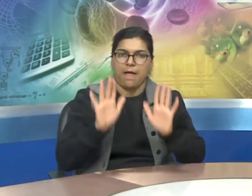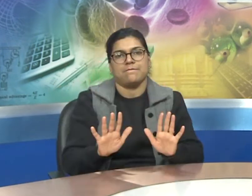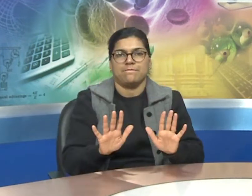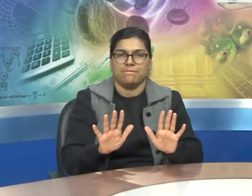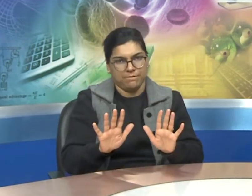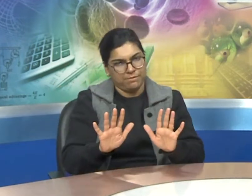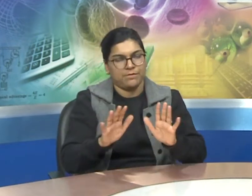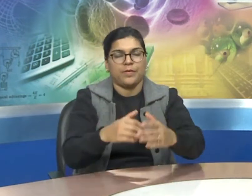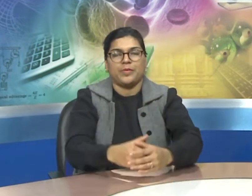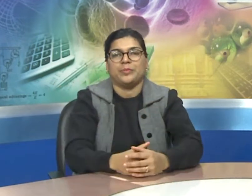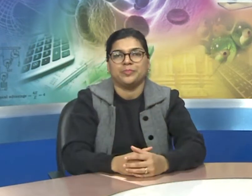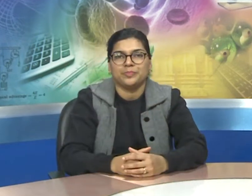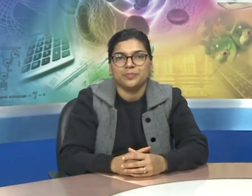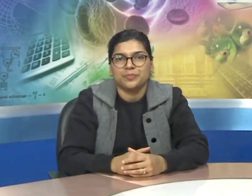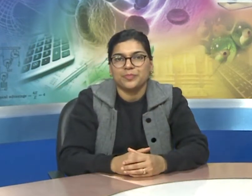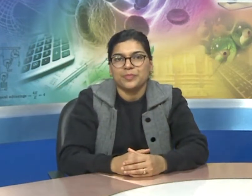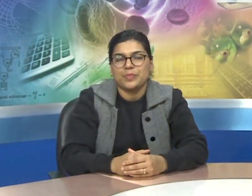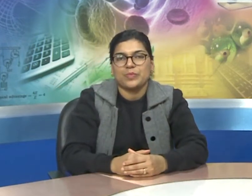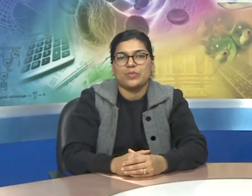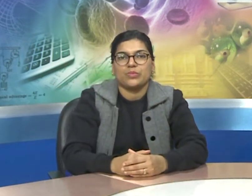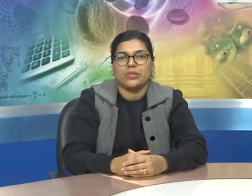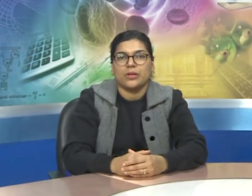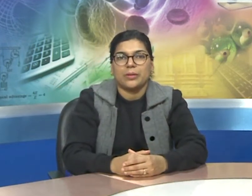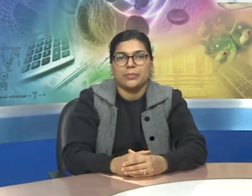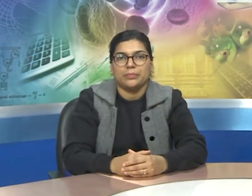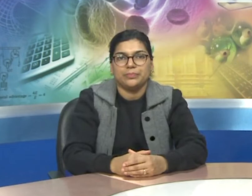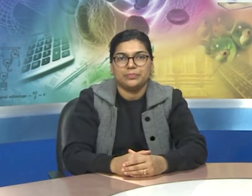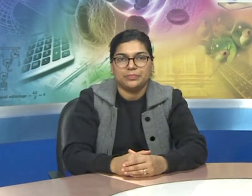that content and then we can take print out.